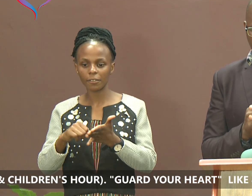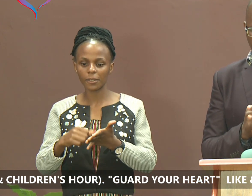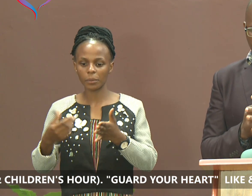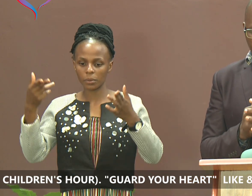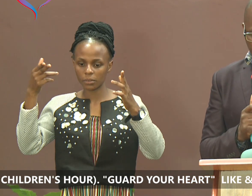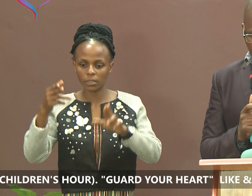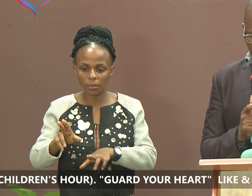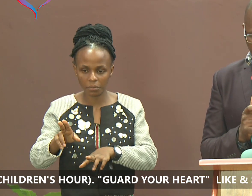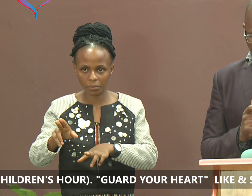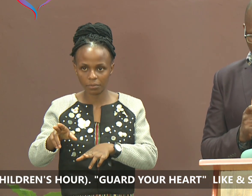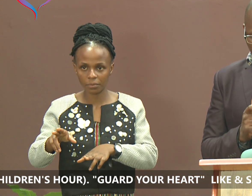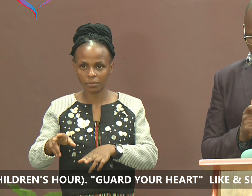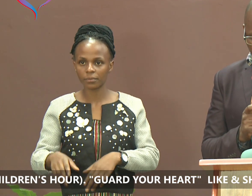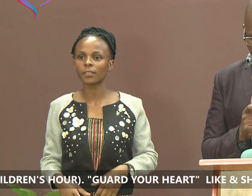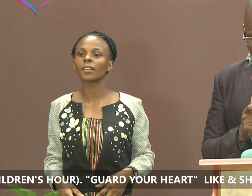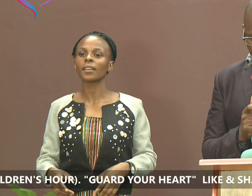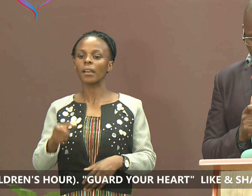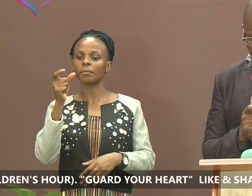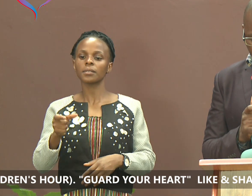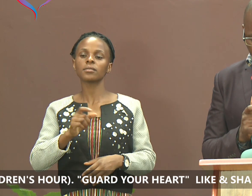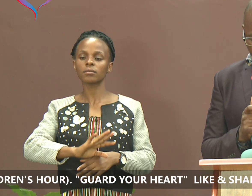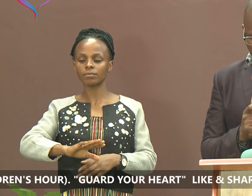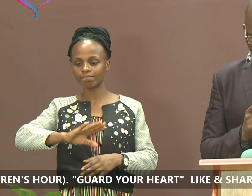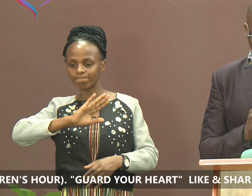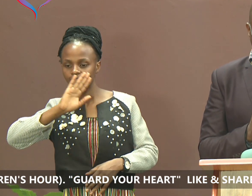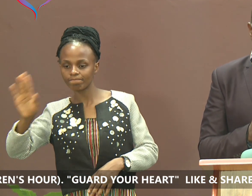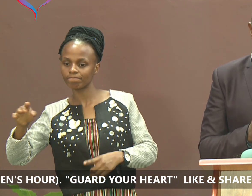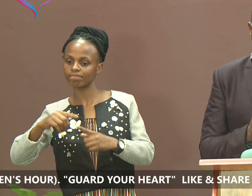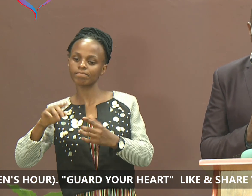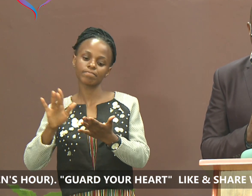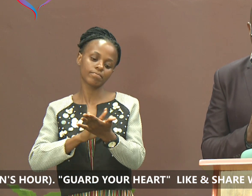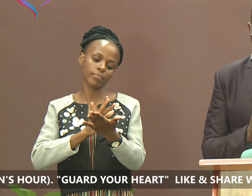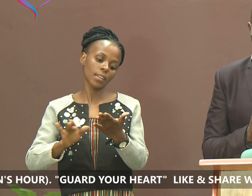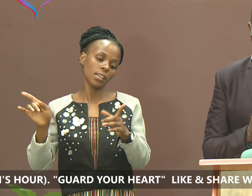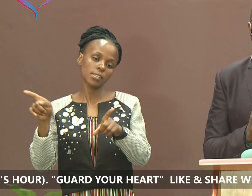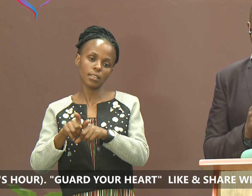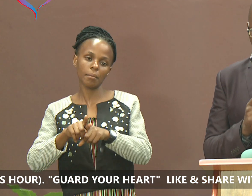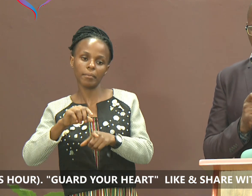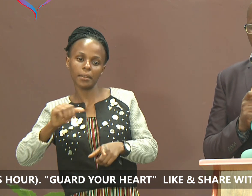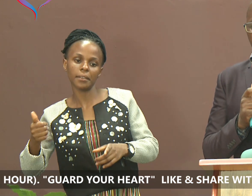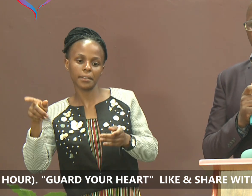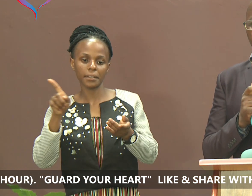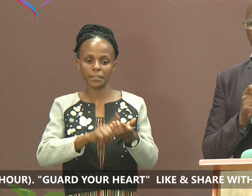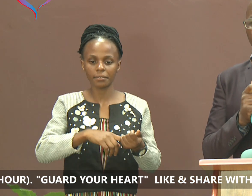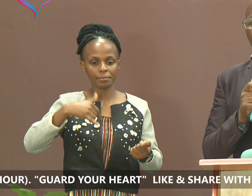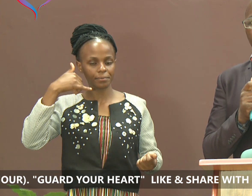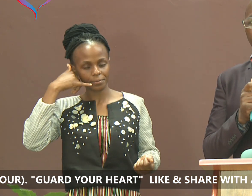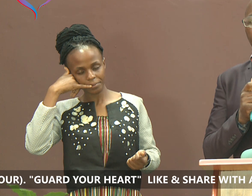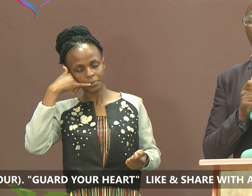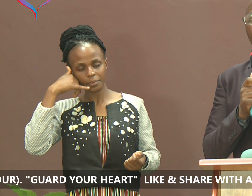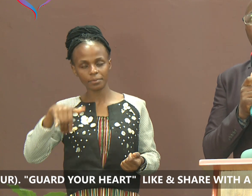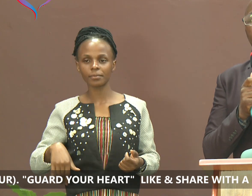But once there are problems, someone goes on his phone. The other one goes on her